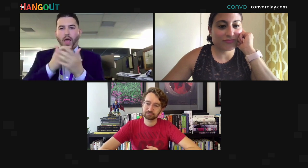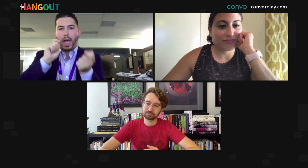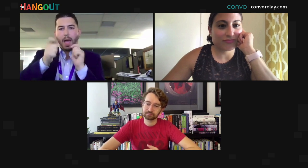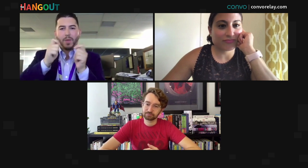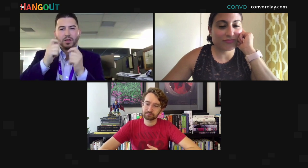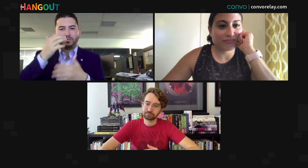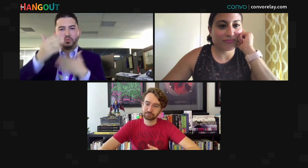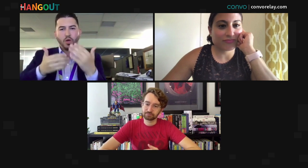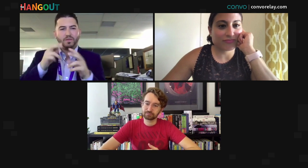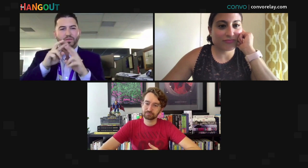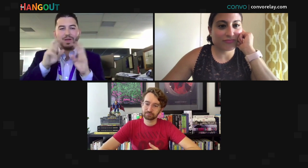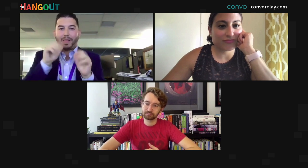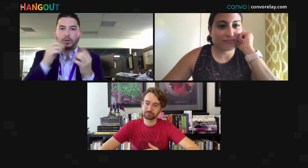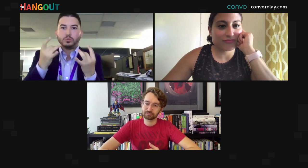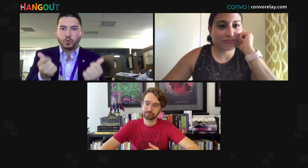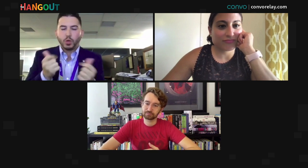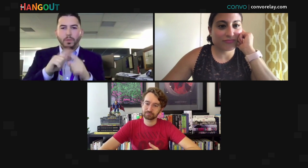own.